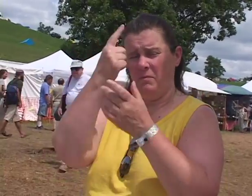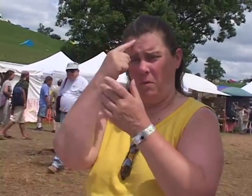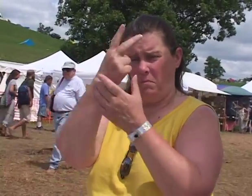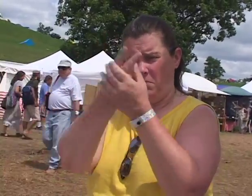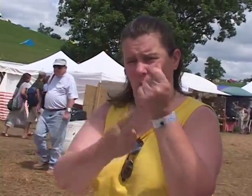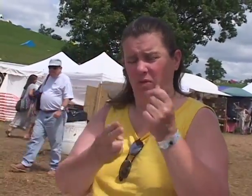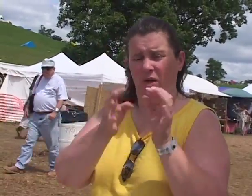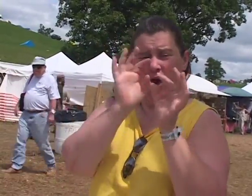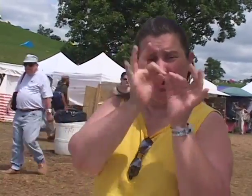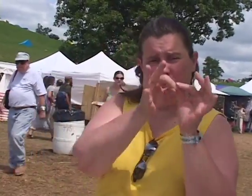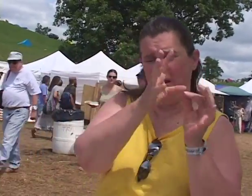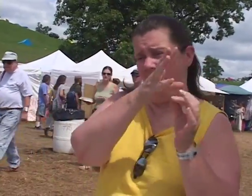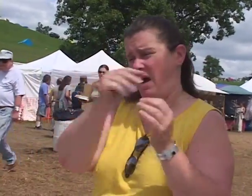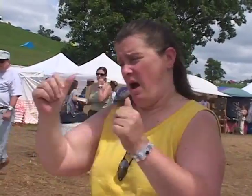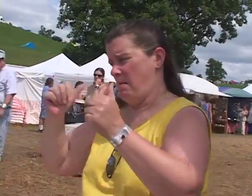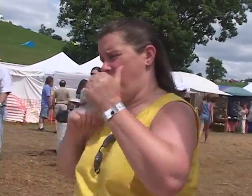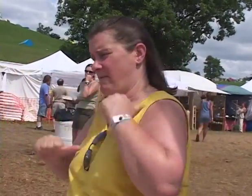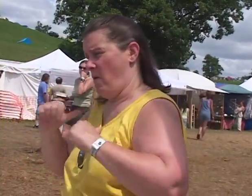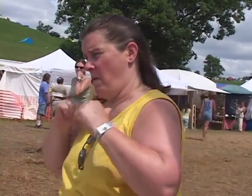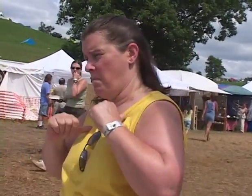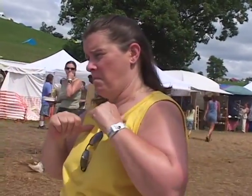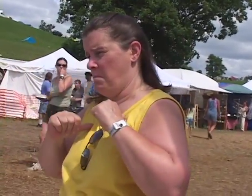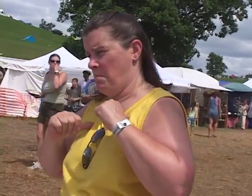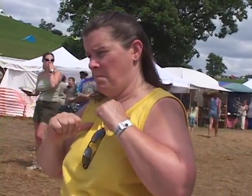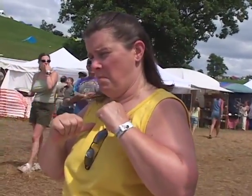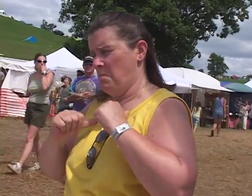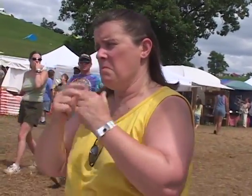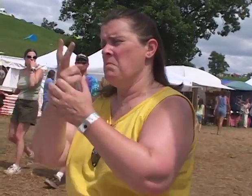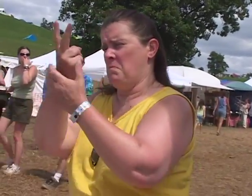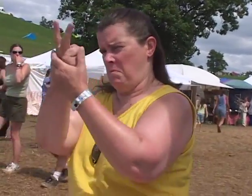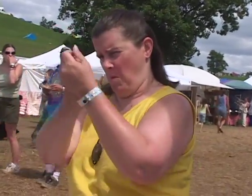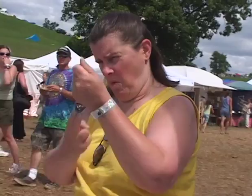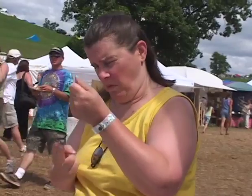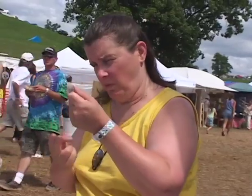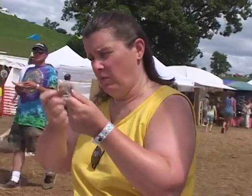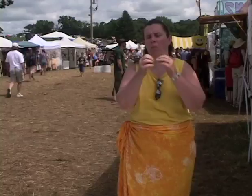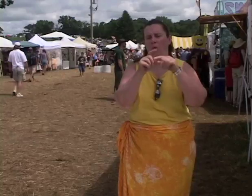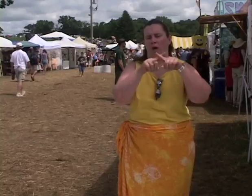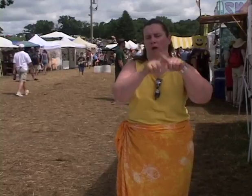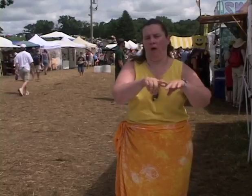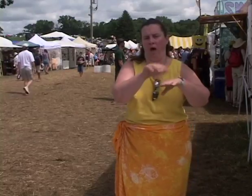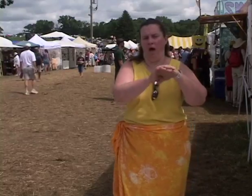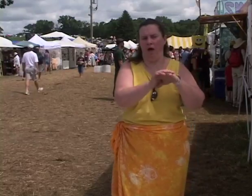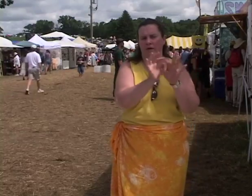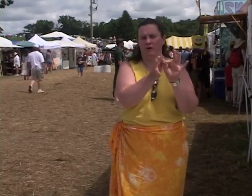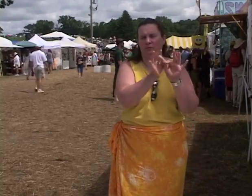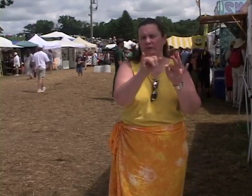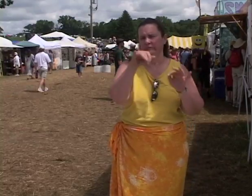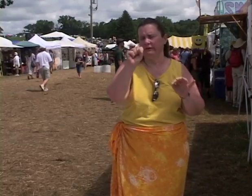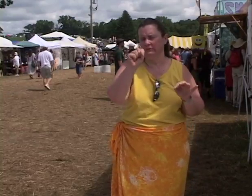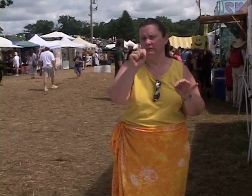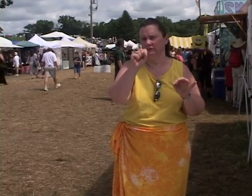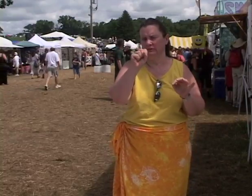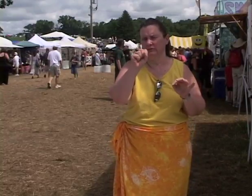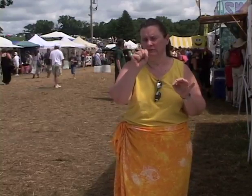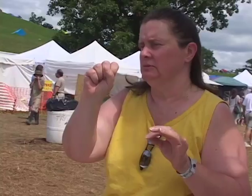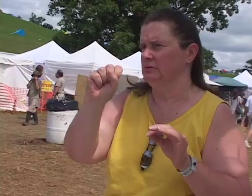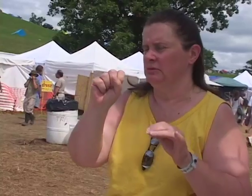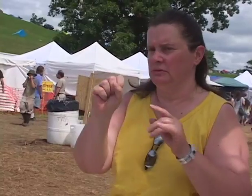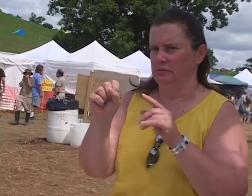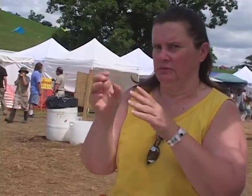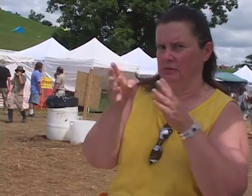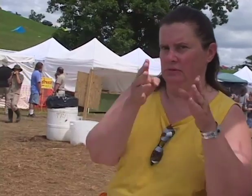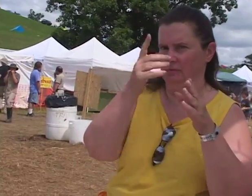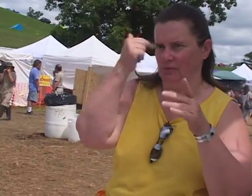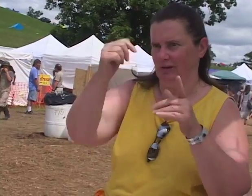Well, I come for both the interpreter and for the performers. I do depend on the